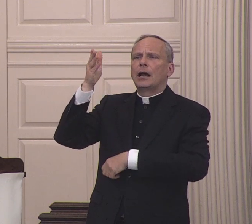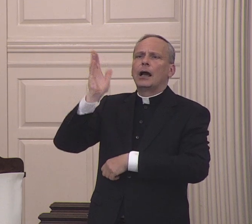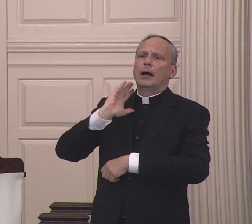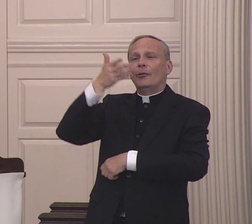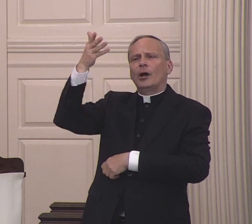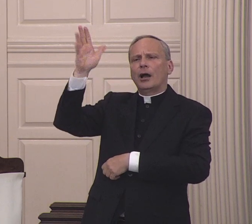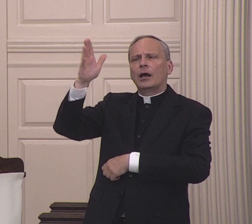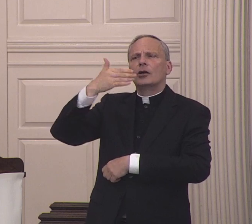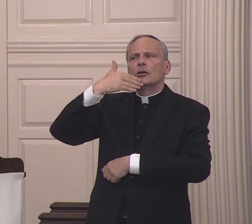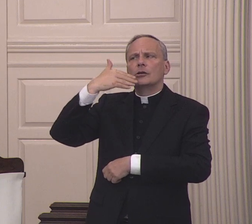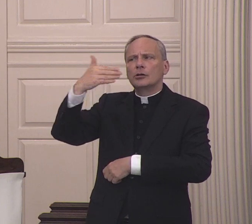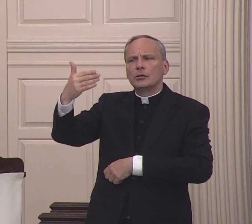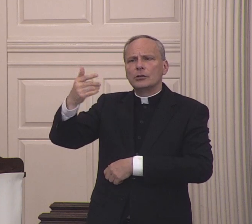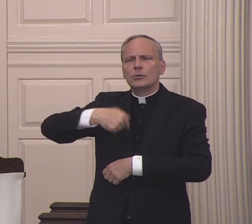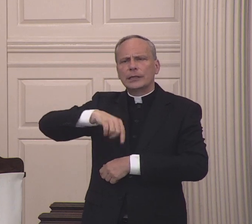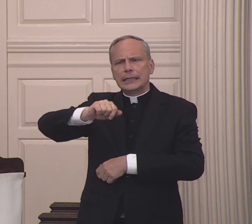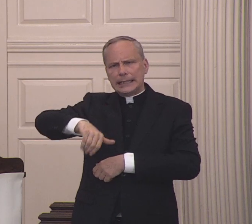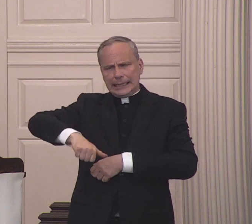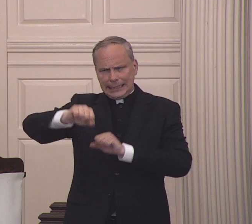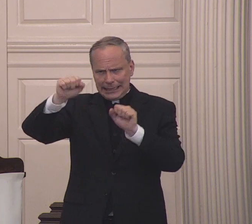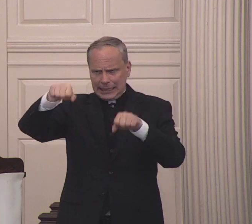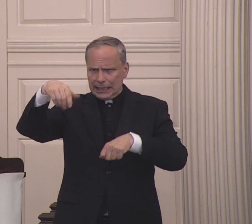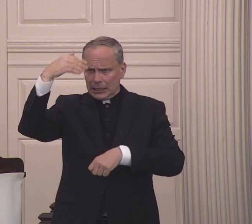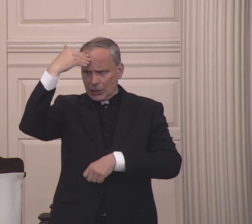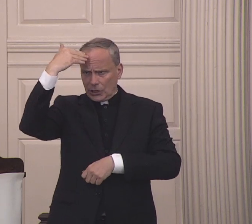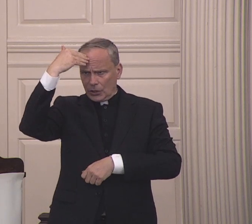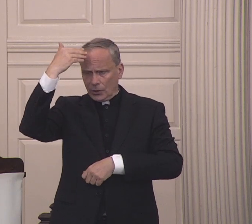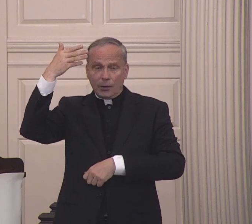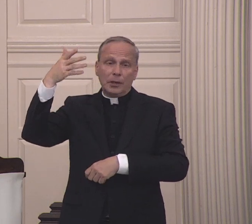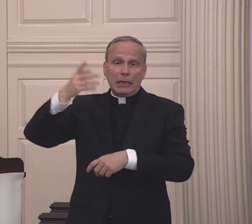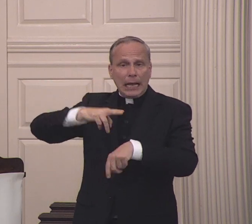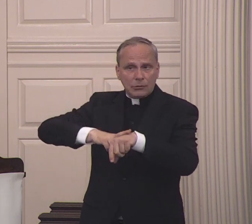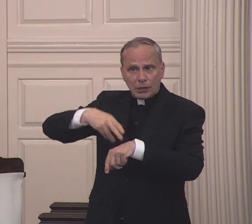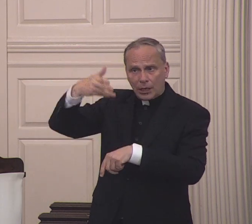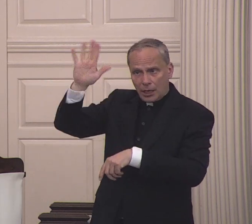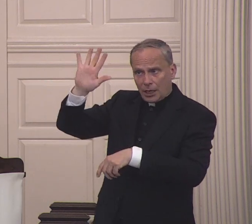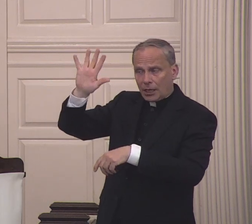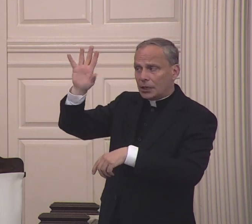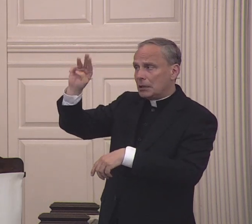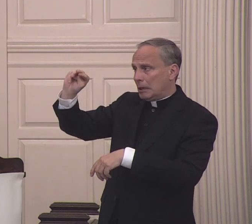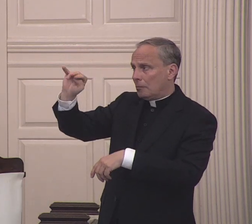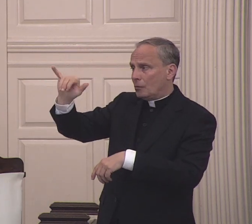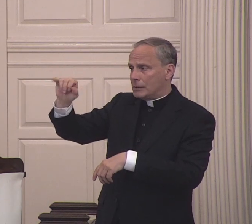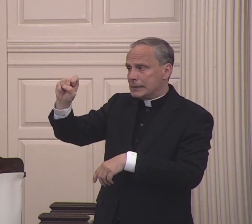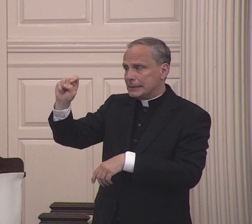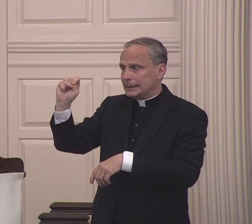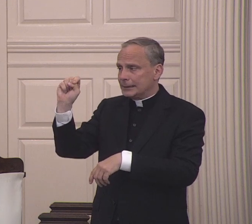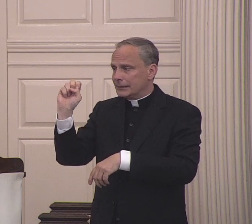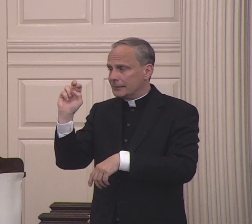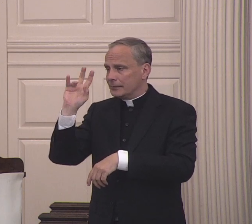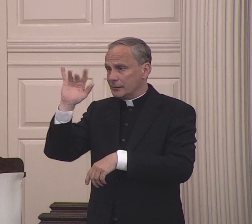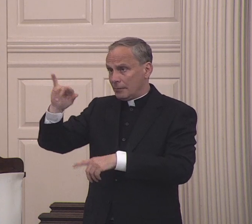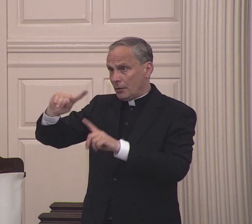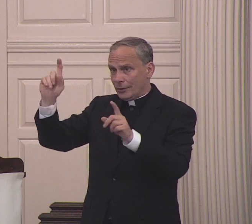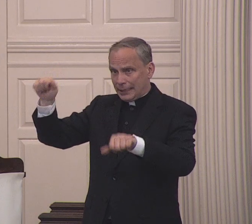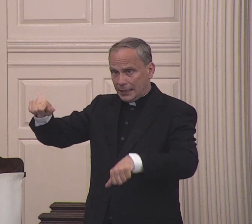We can know something about God. Of course, God is a mystery, but we can know something about our God